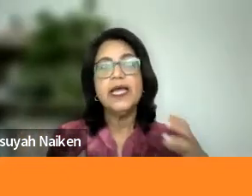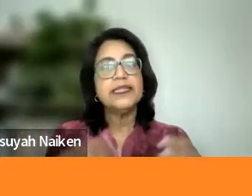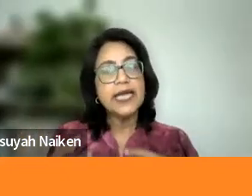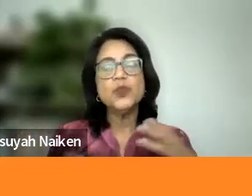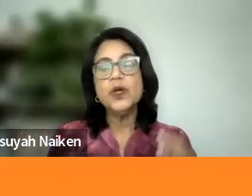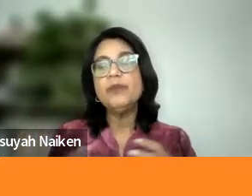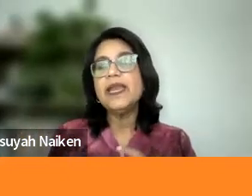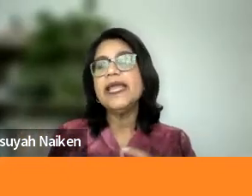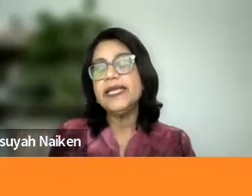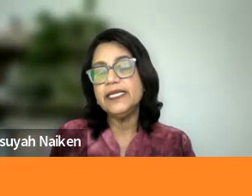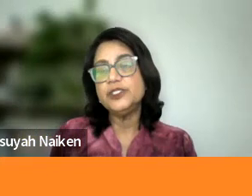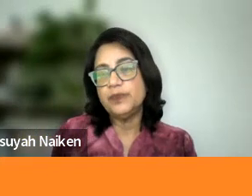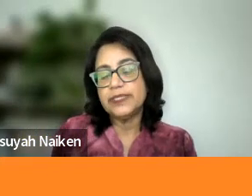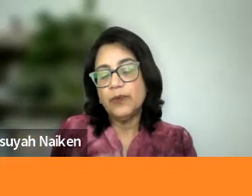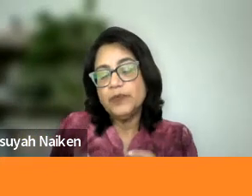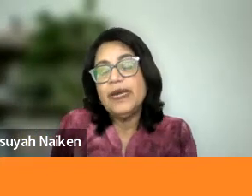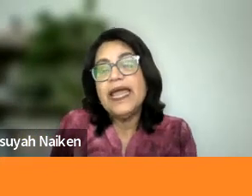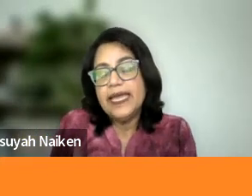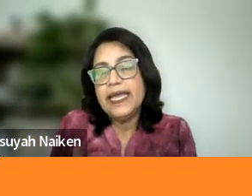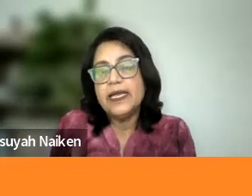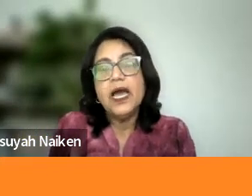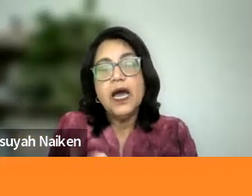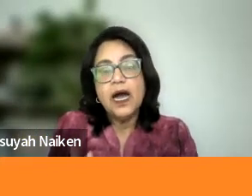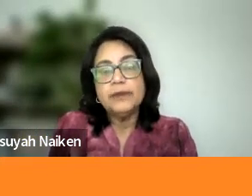nuances that will play in